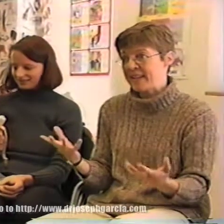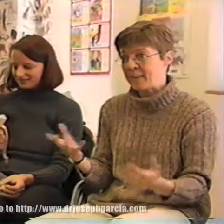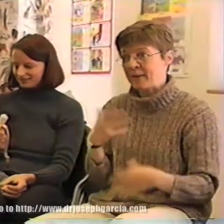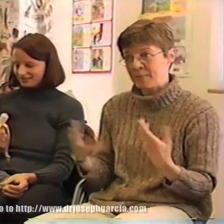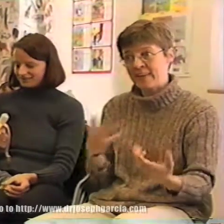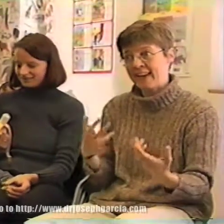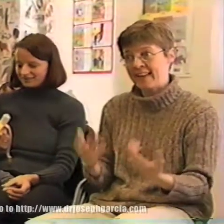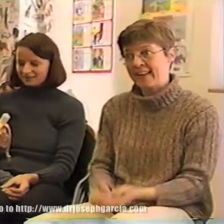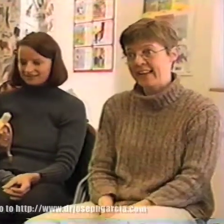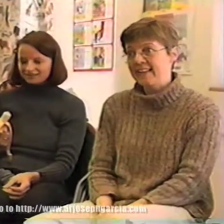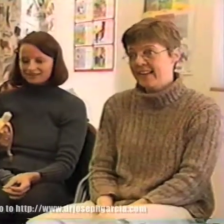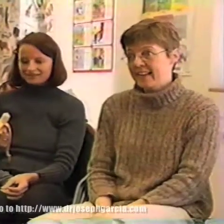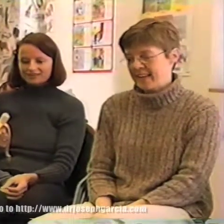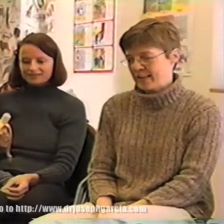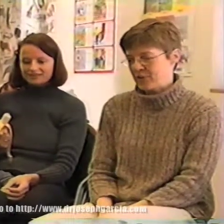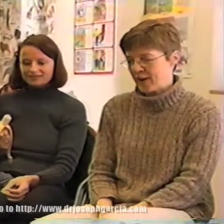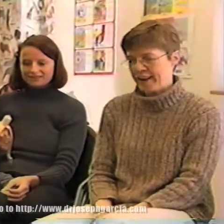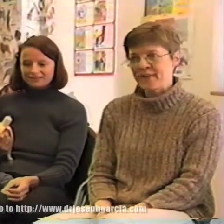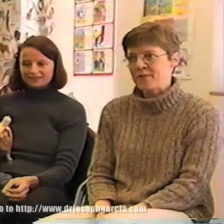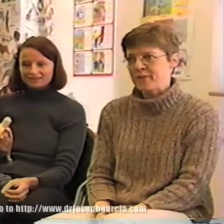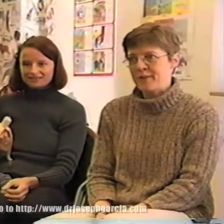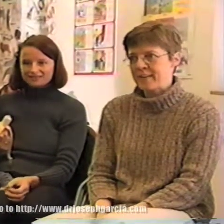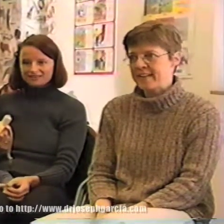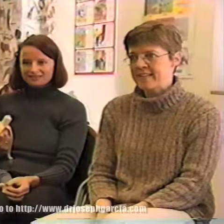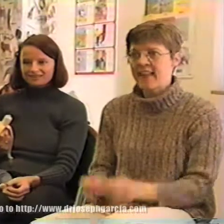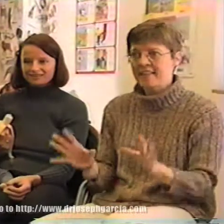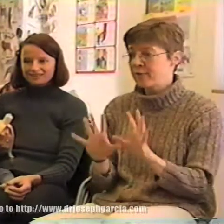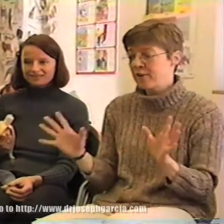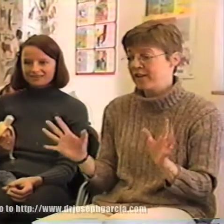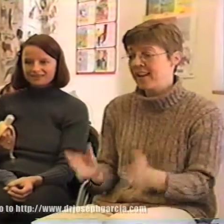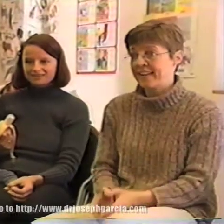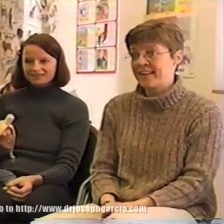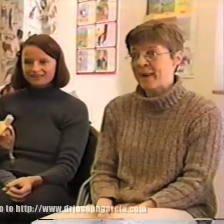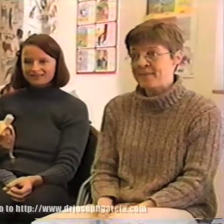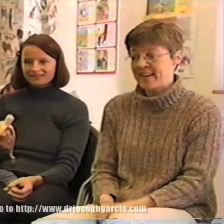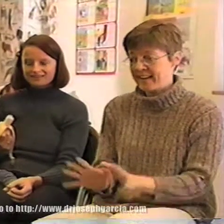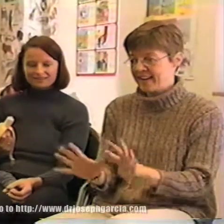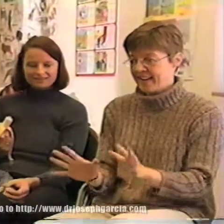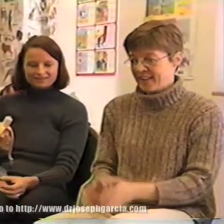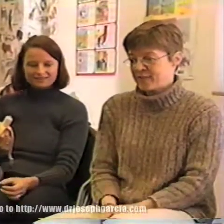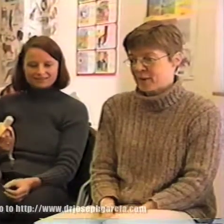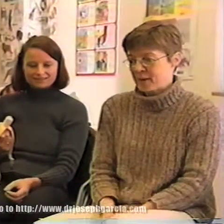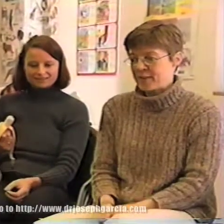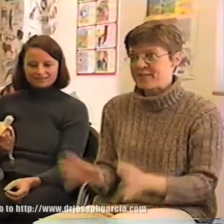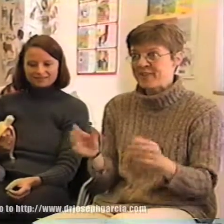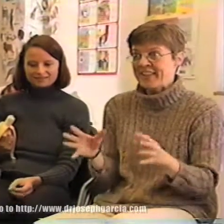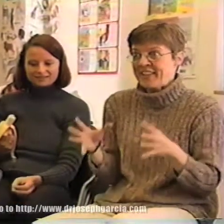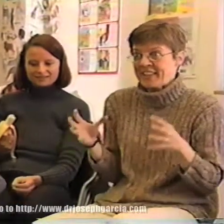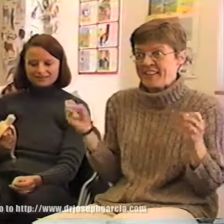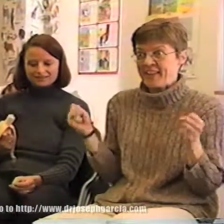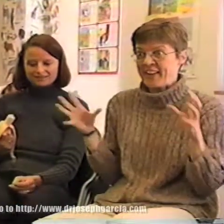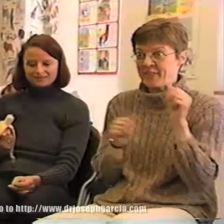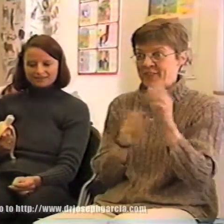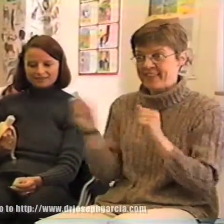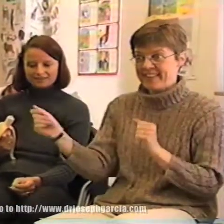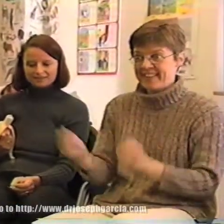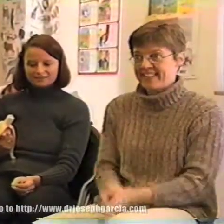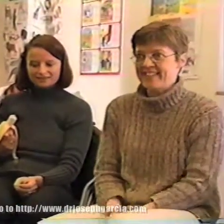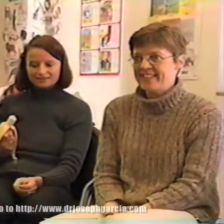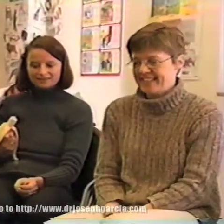about communicating and, trying out new things. And they really like it. And I have to say, he'll stop whatever he's doing and look and smile if